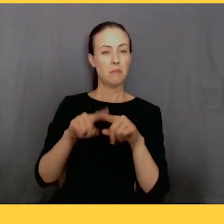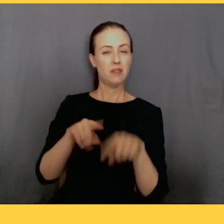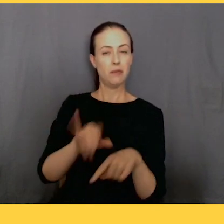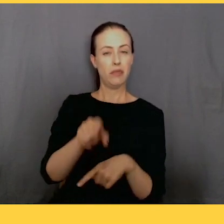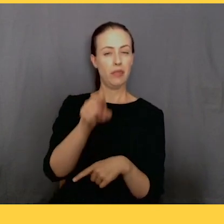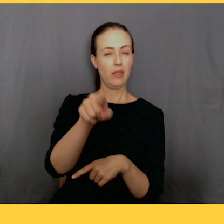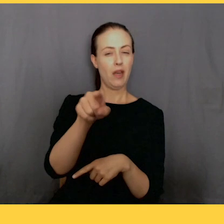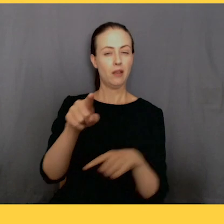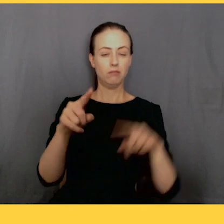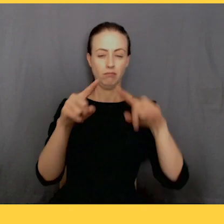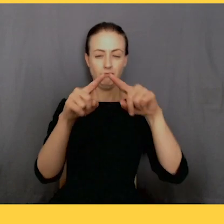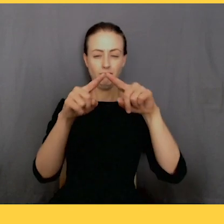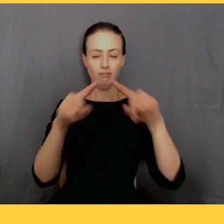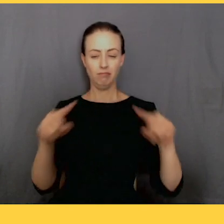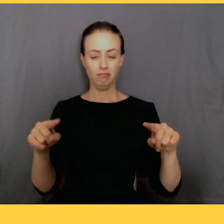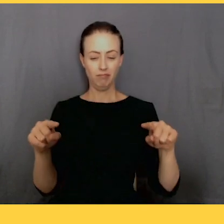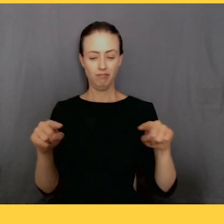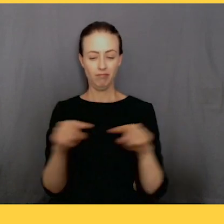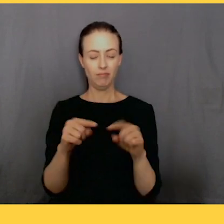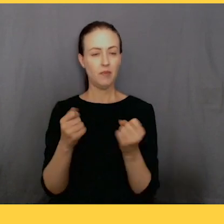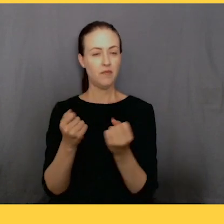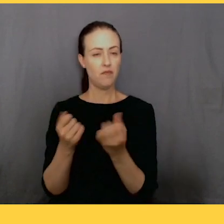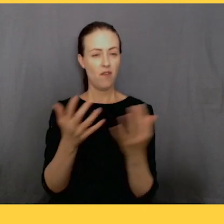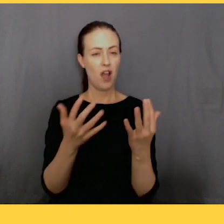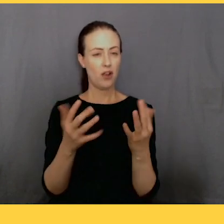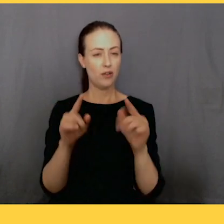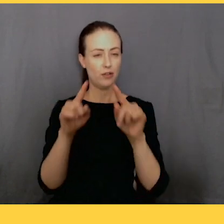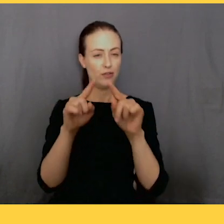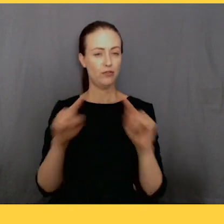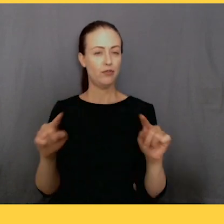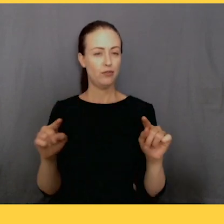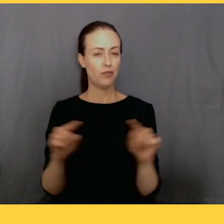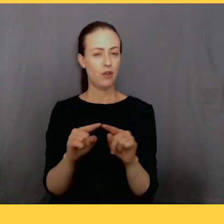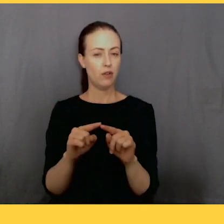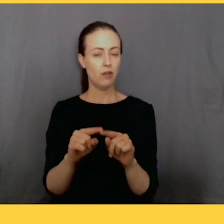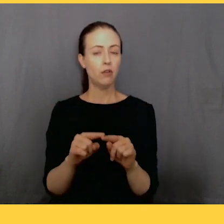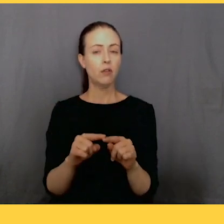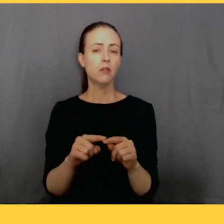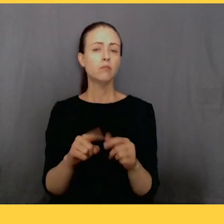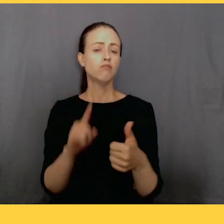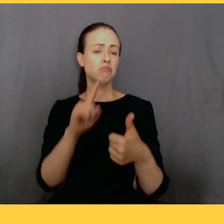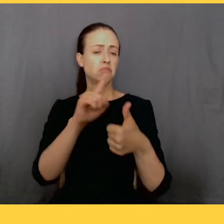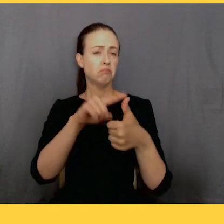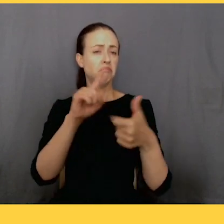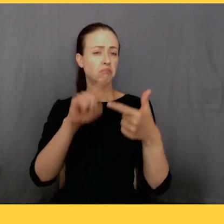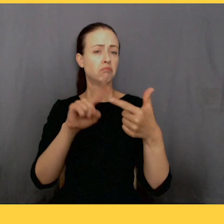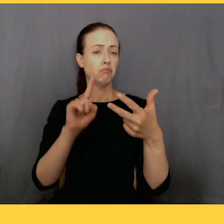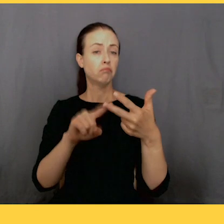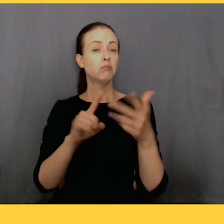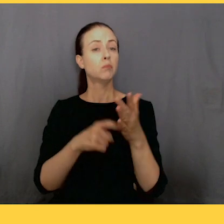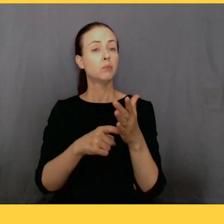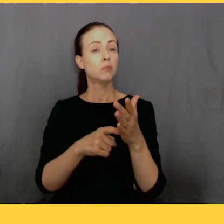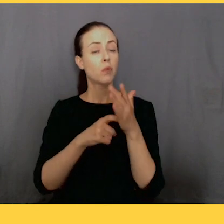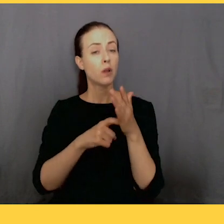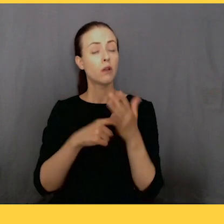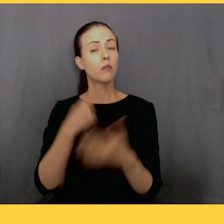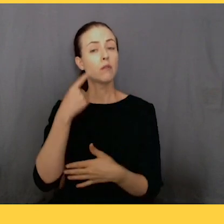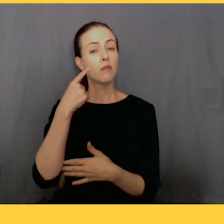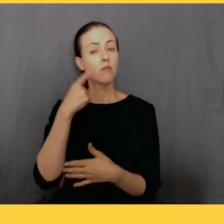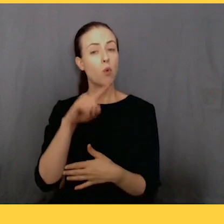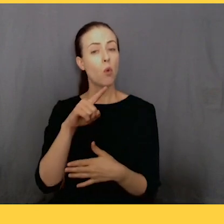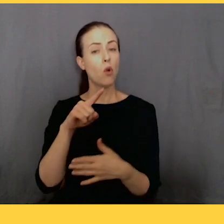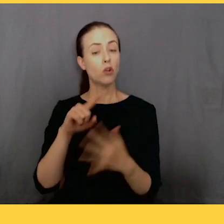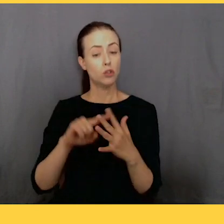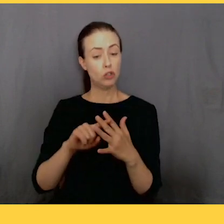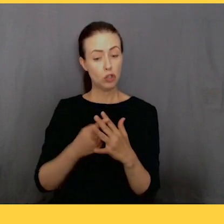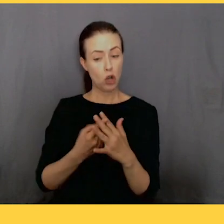to you. It's a fire triangle. And if you think about it, these are the three key elements that are required to start and